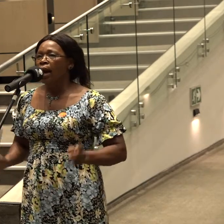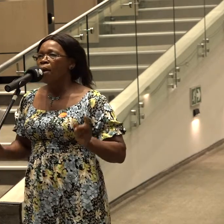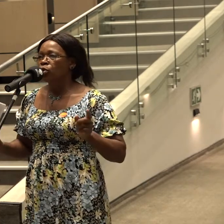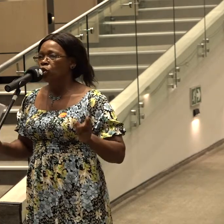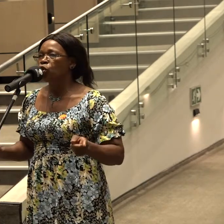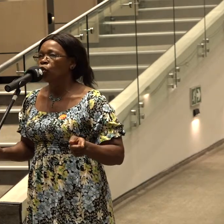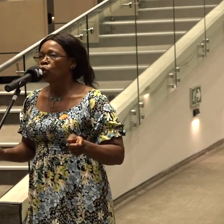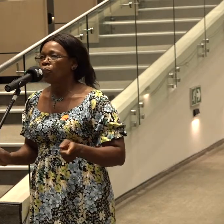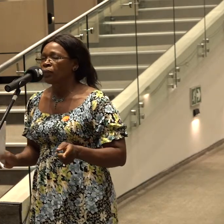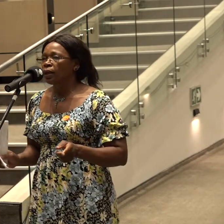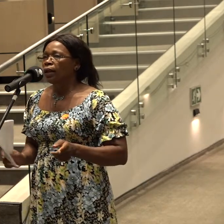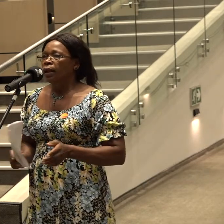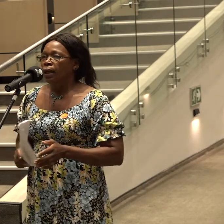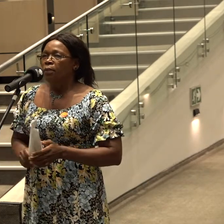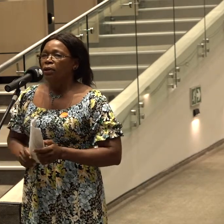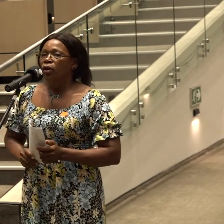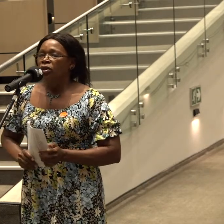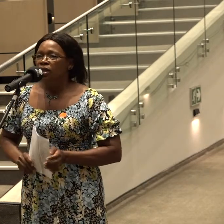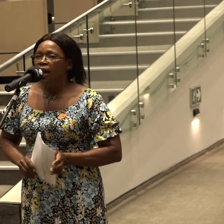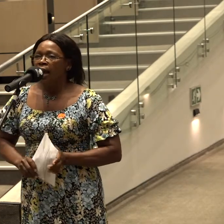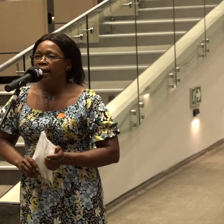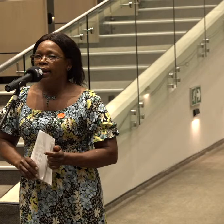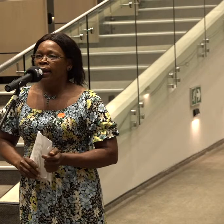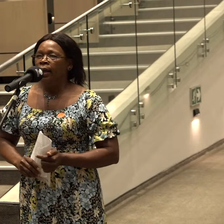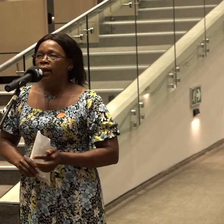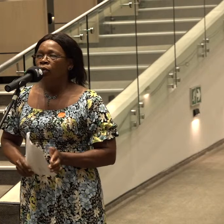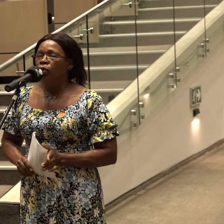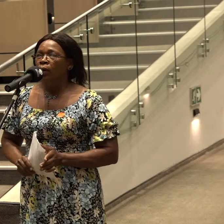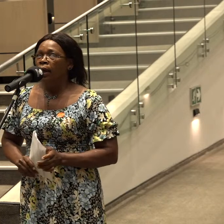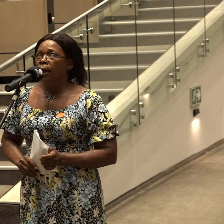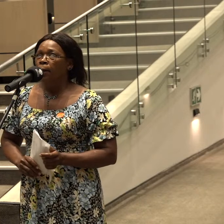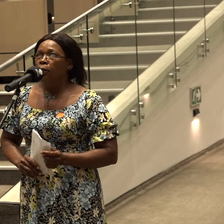about two because